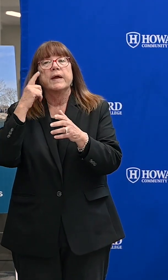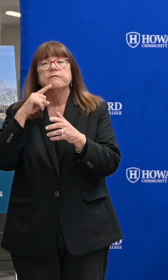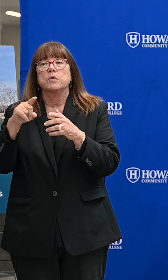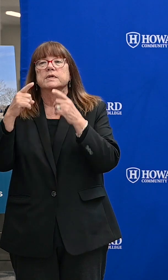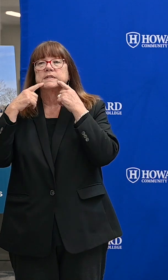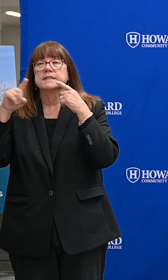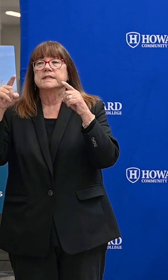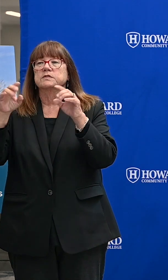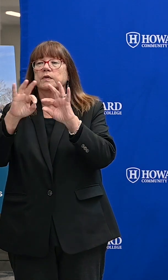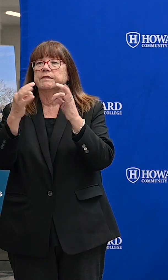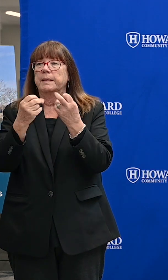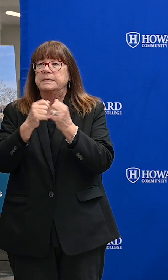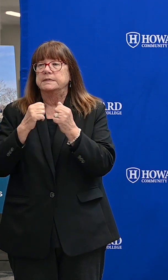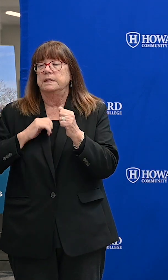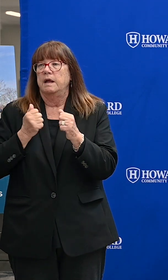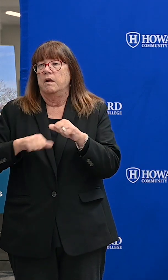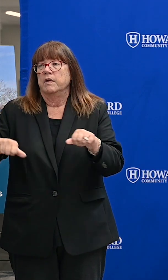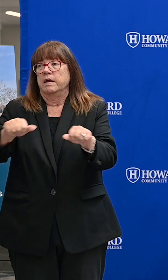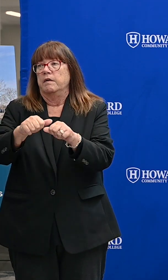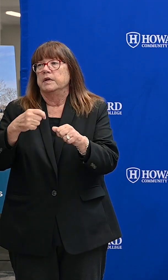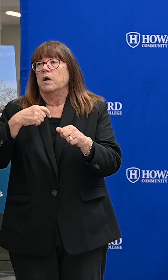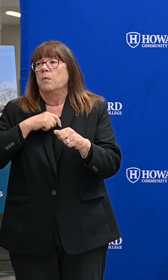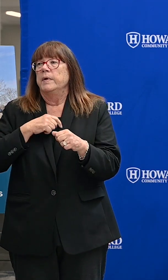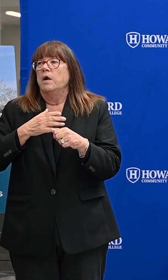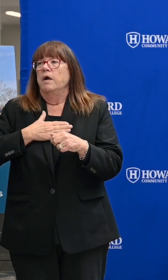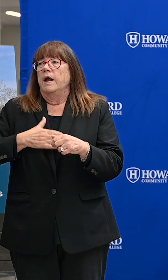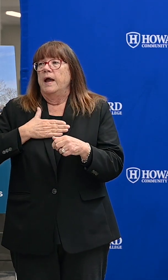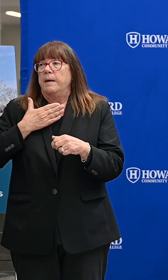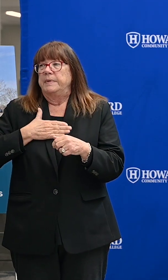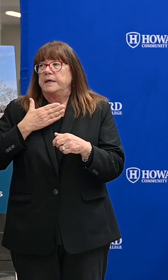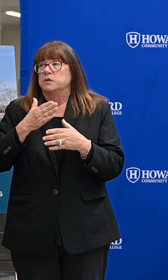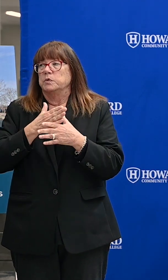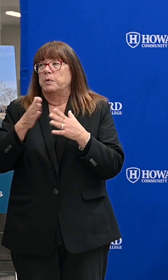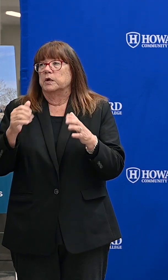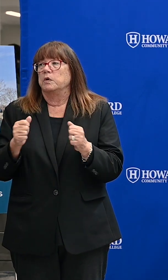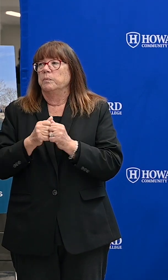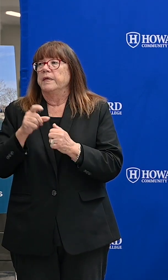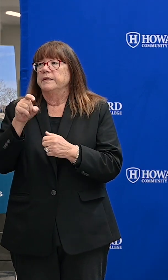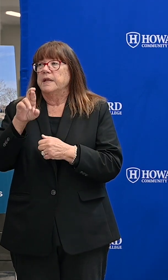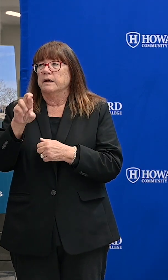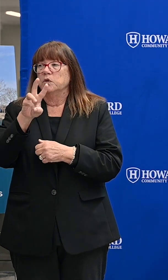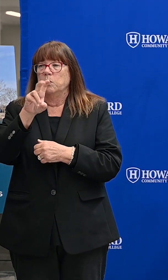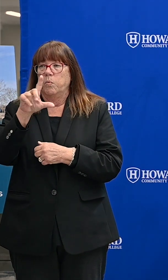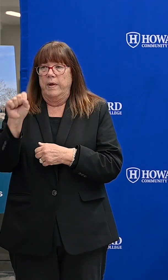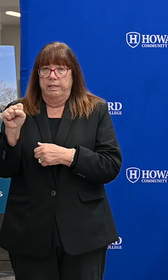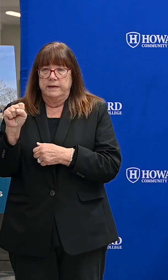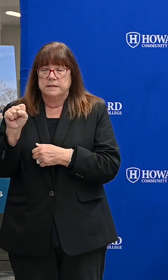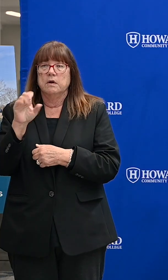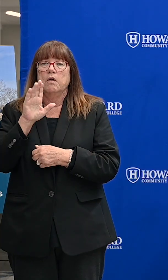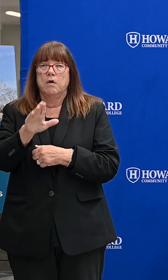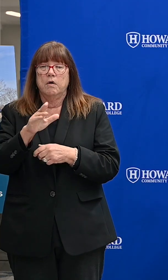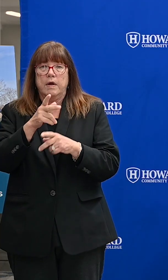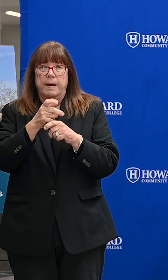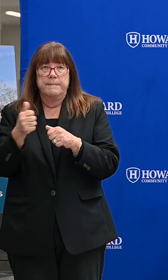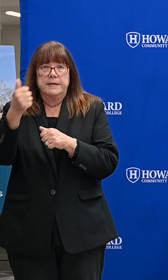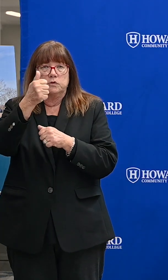region. We are pleased to partner with Dr. Willis, her administration, and our community partners to expand opportunities